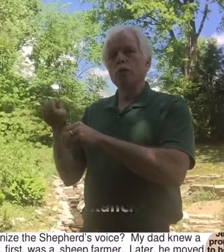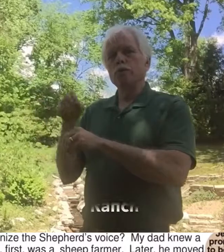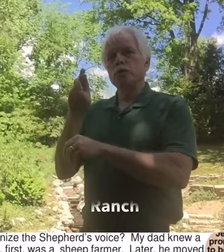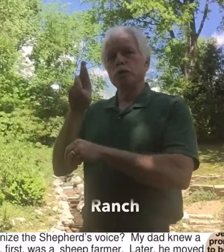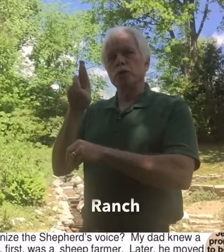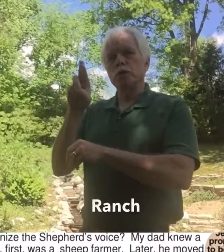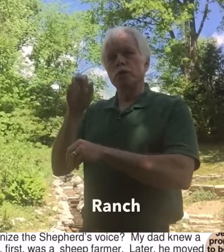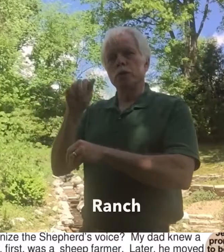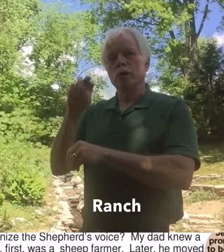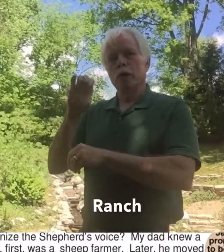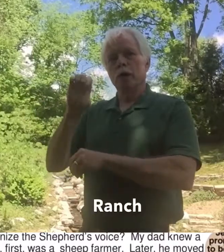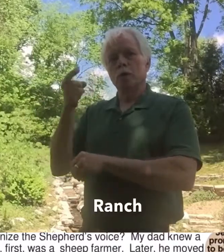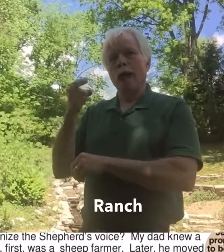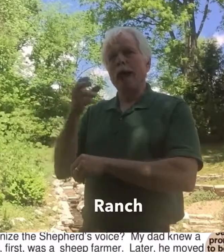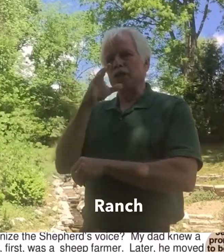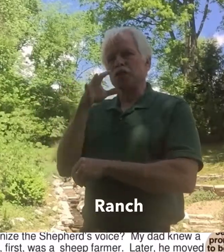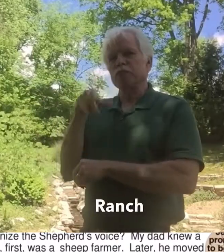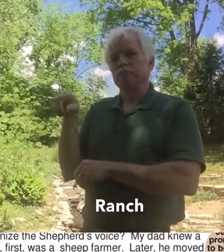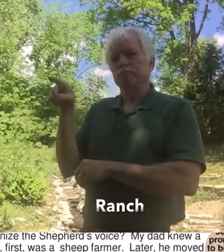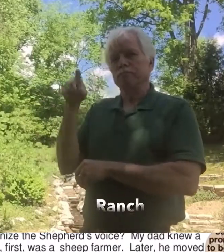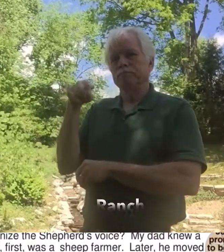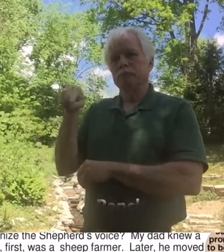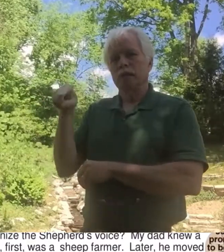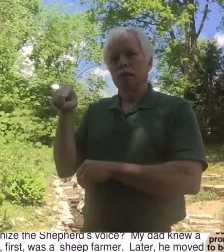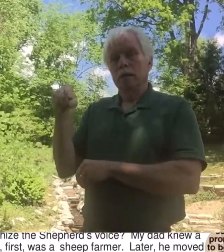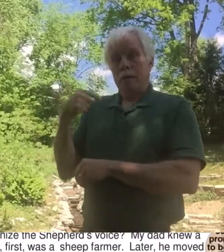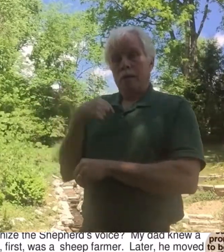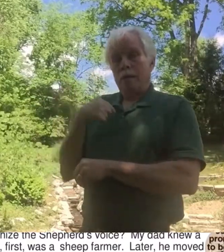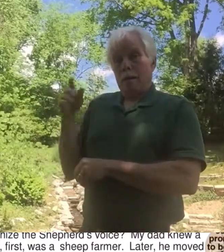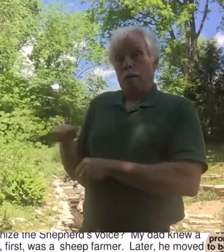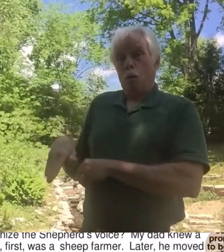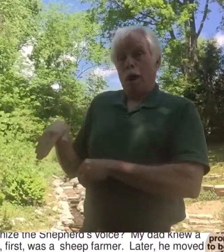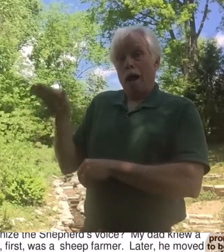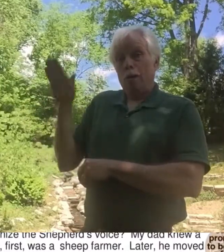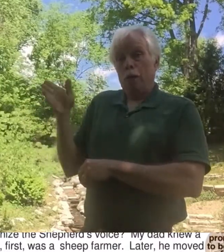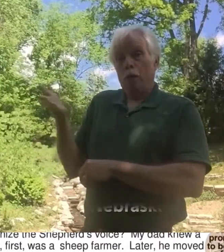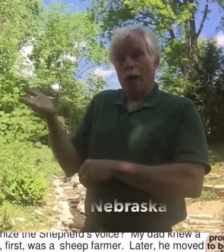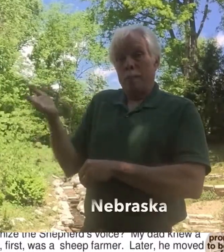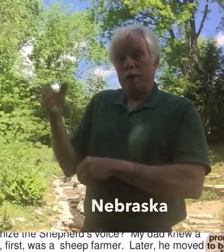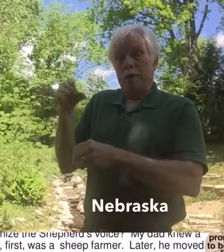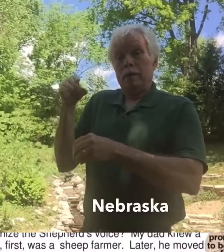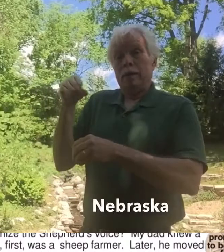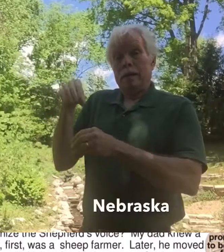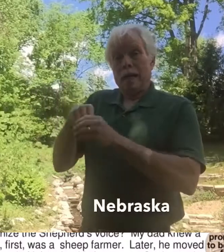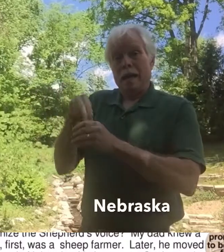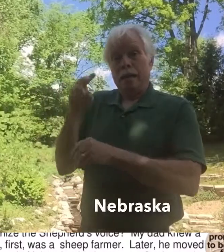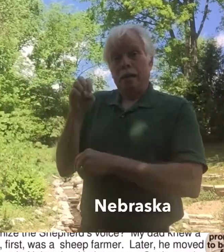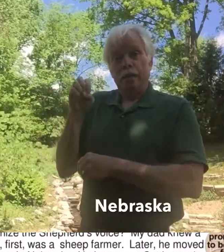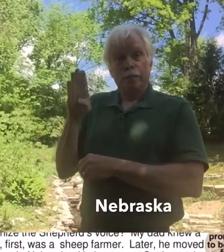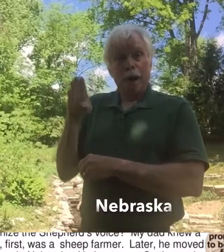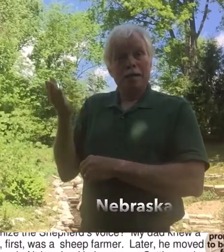moved to a ranch where I grew up in